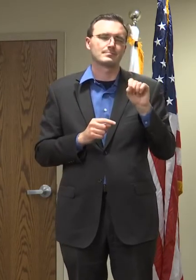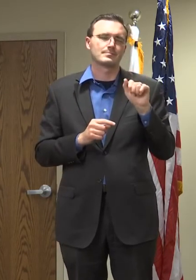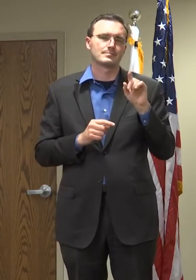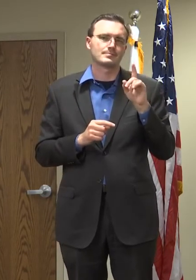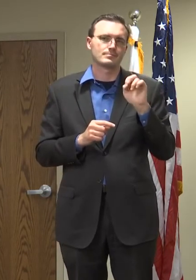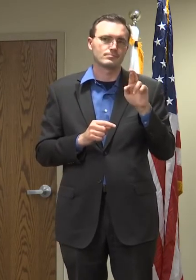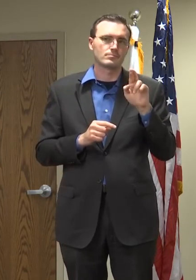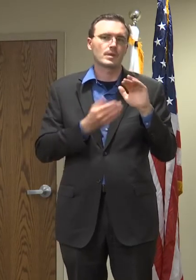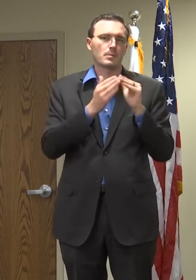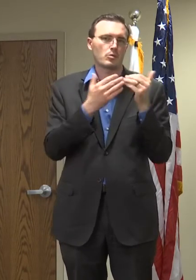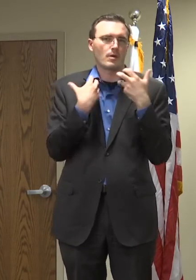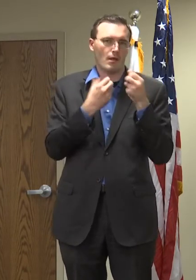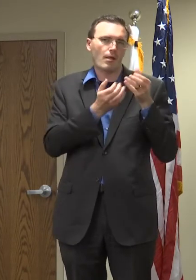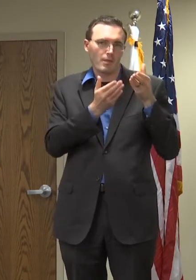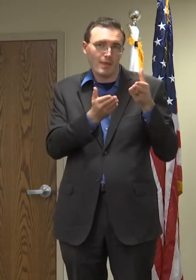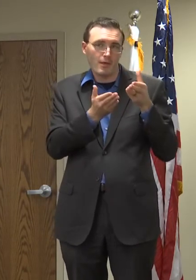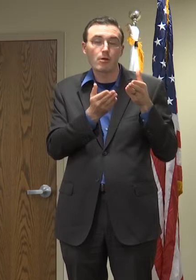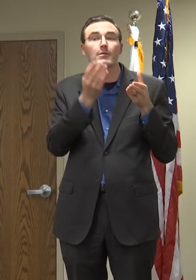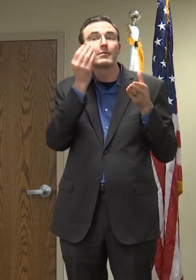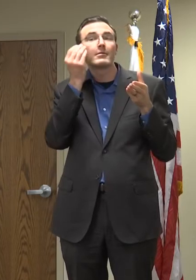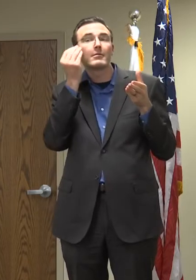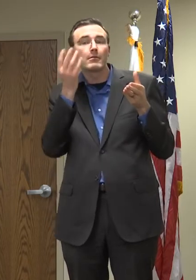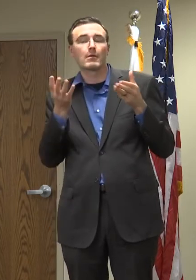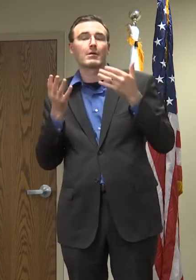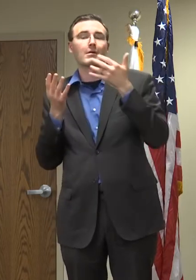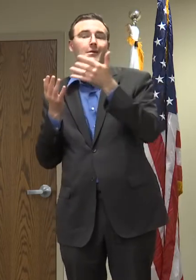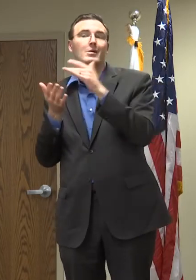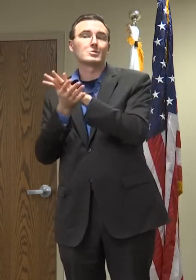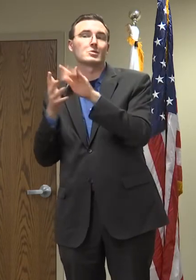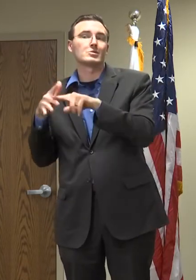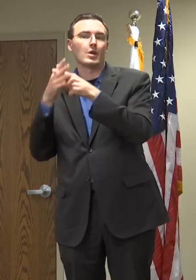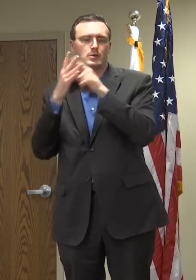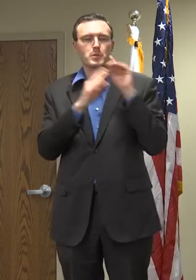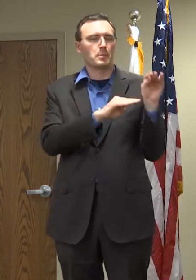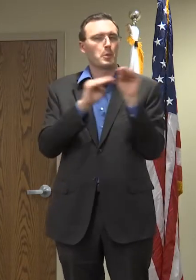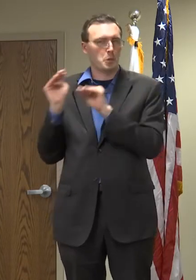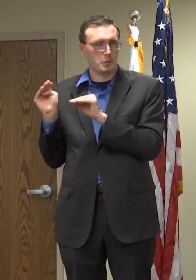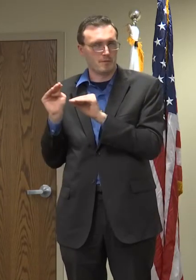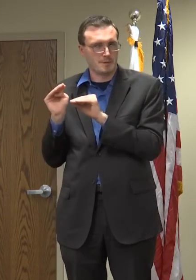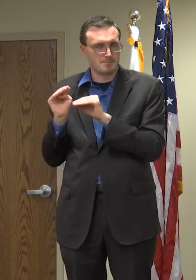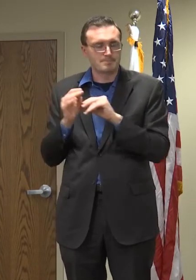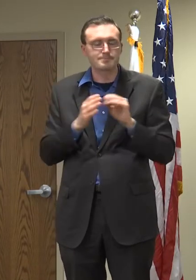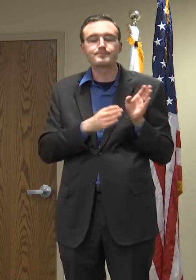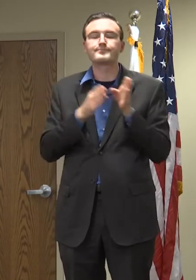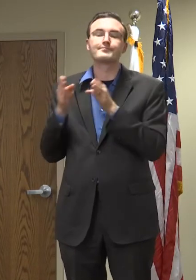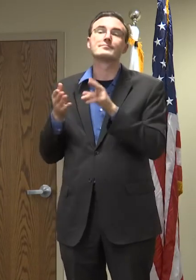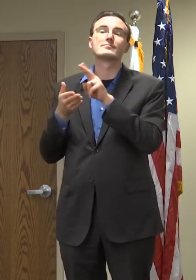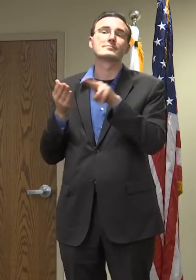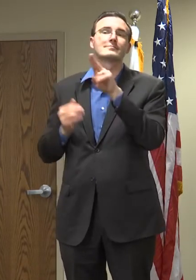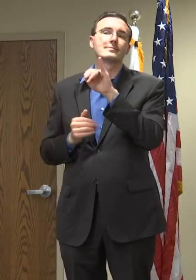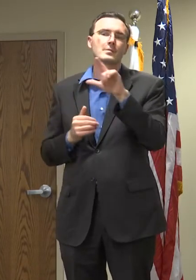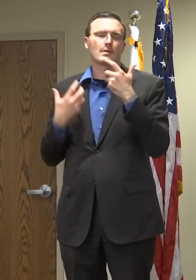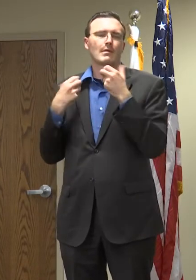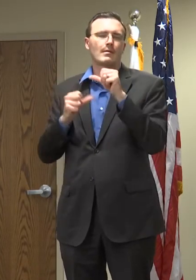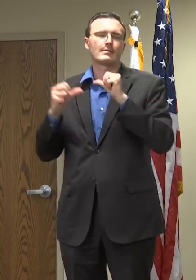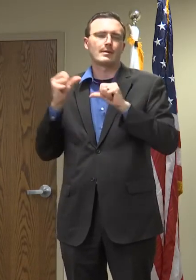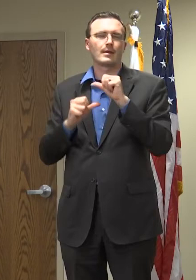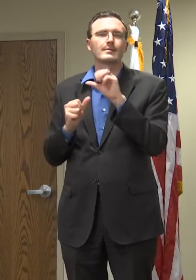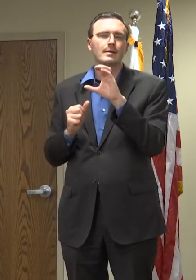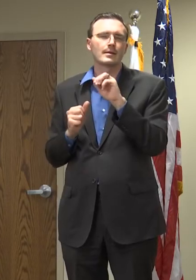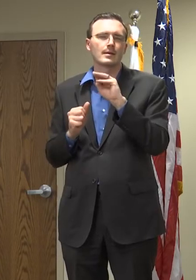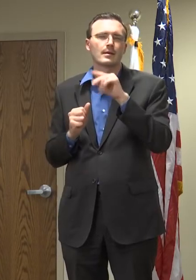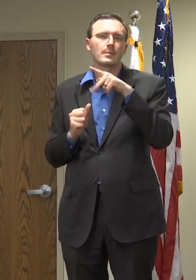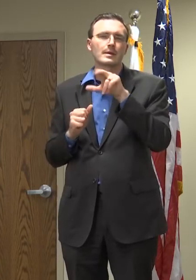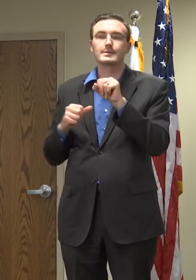to move that to a different location as school resumes. And the University of Illinois Health Sciences campus. And while that was run by the